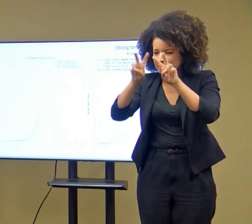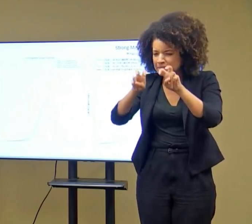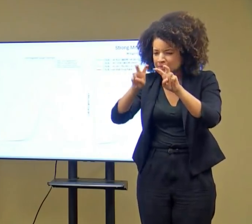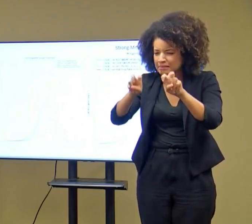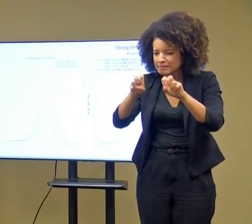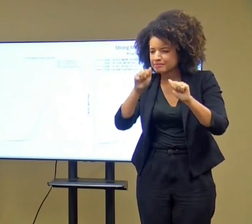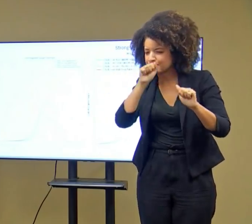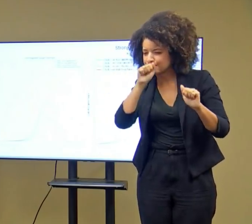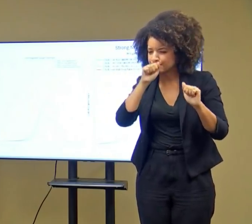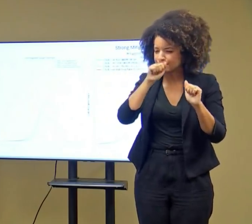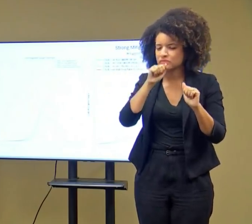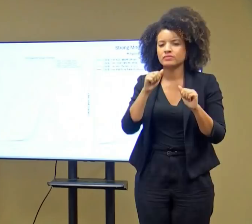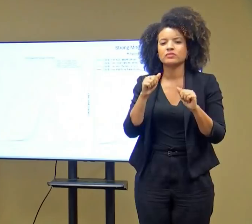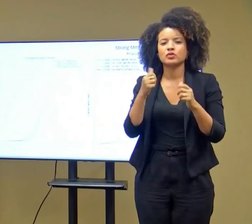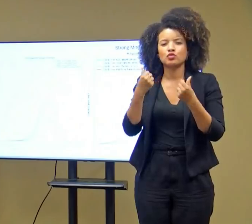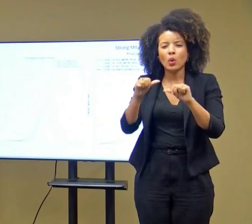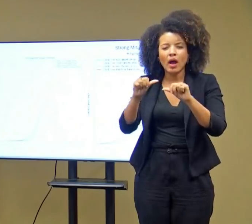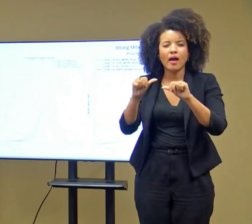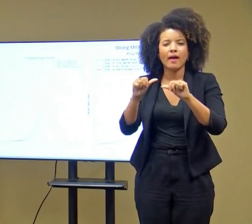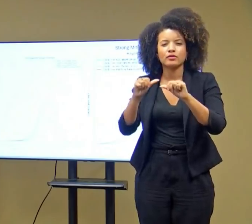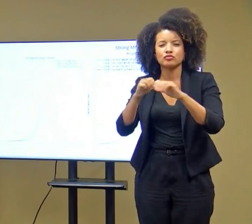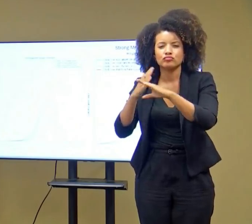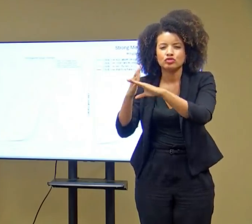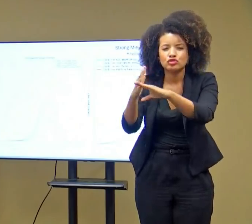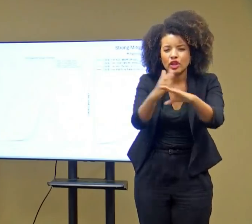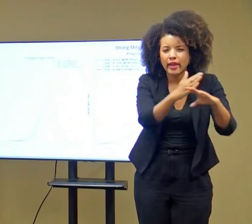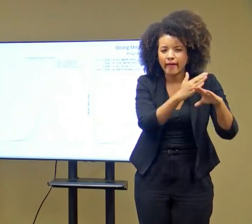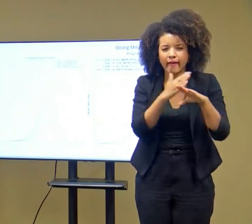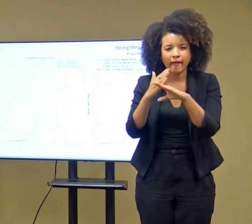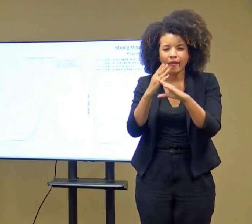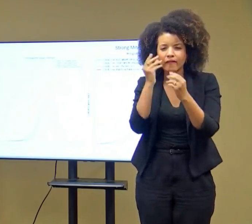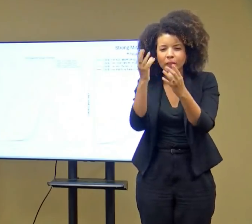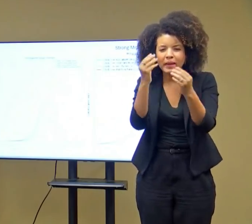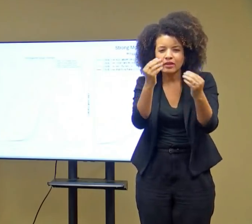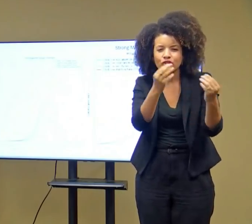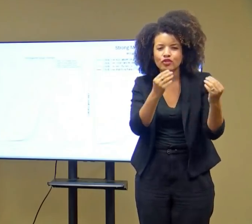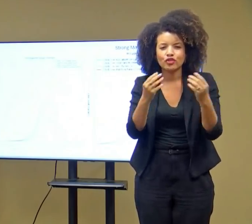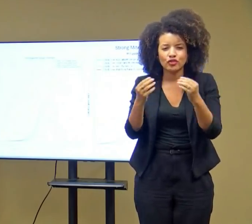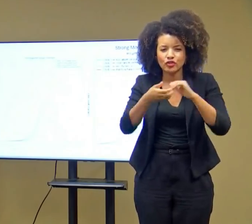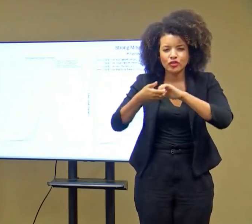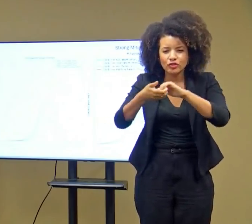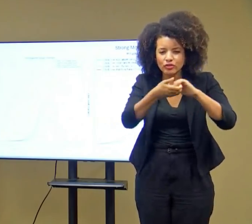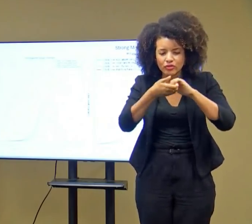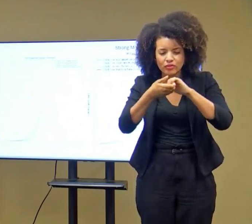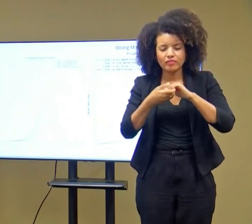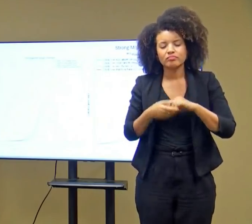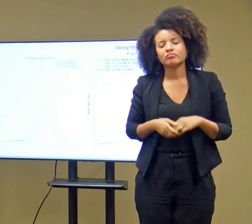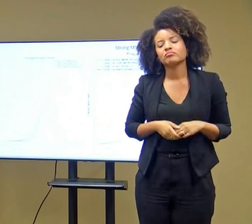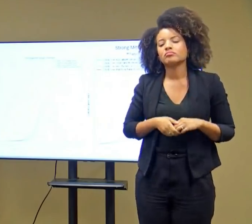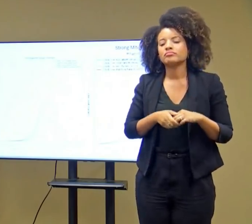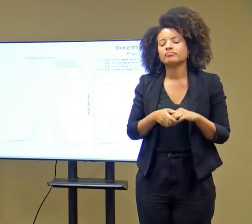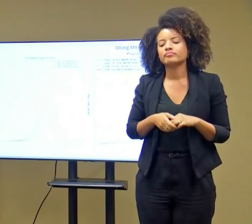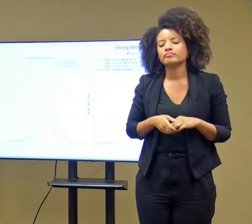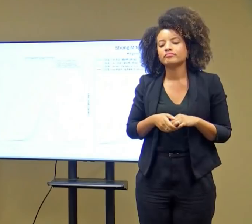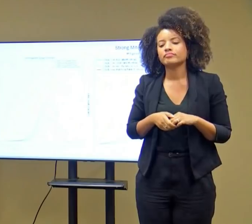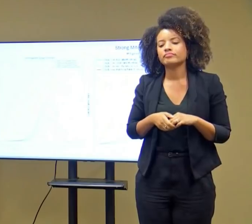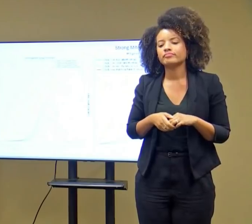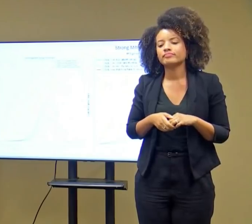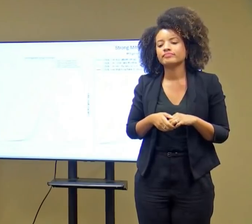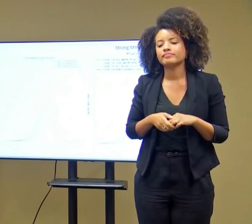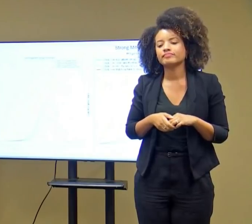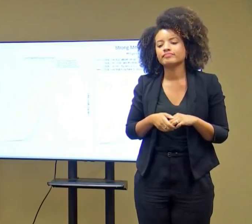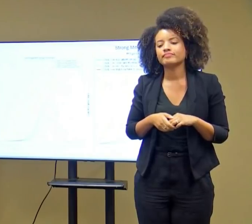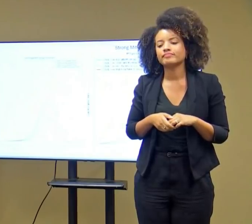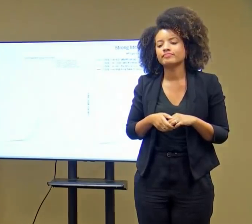to share practices with that, share information, and